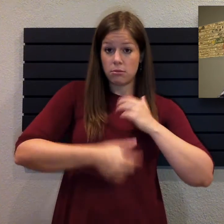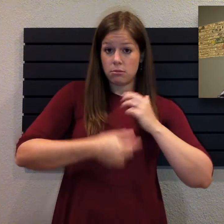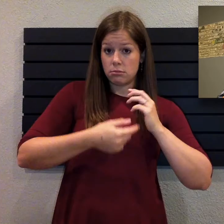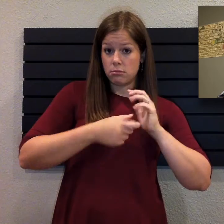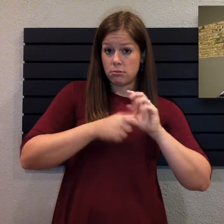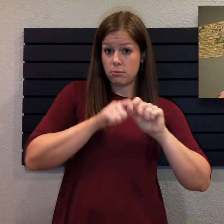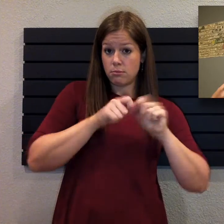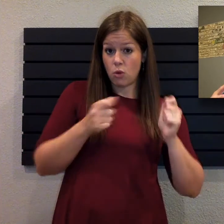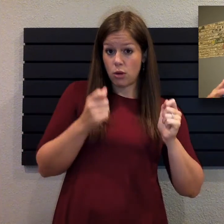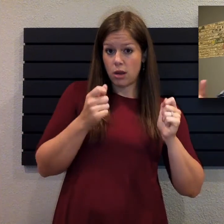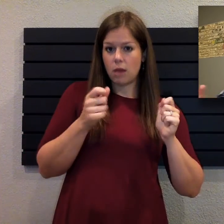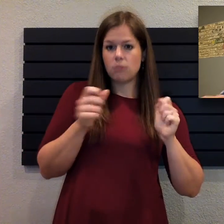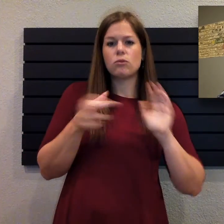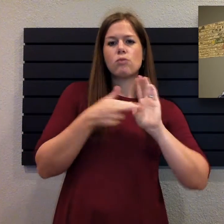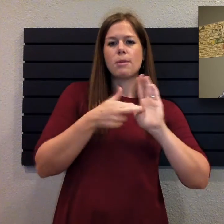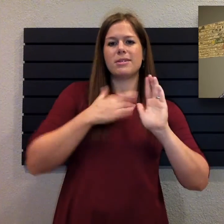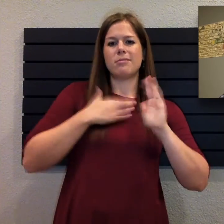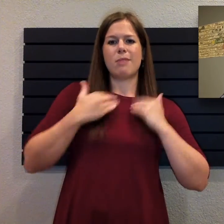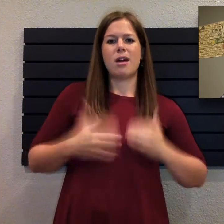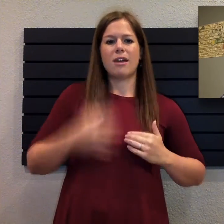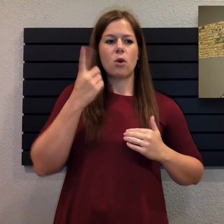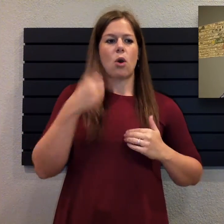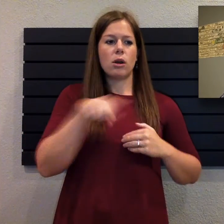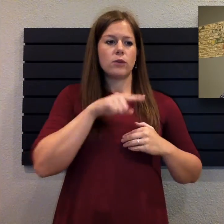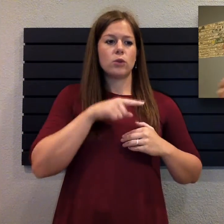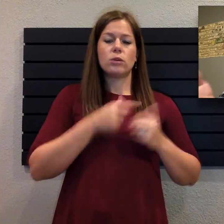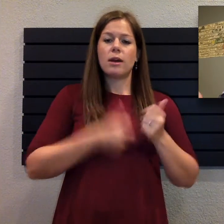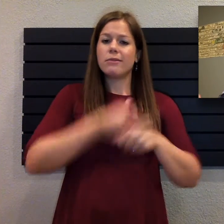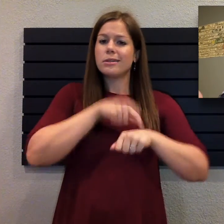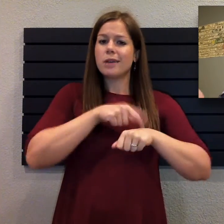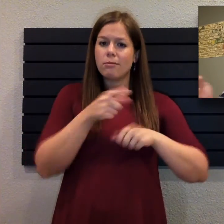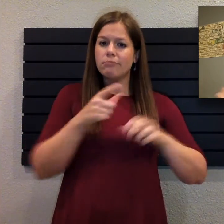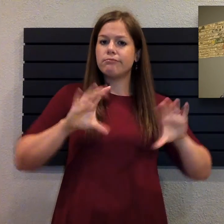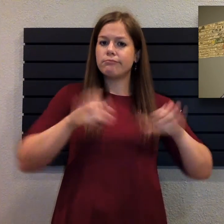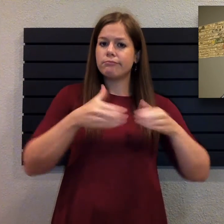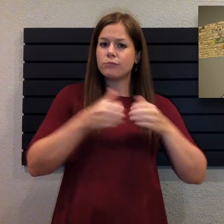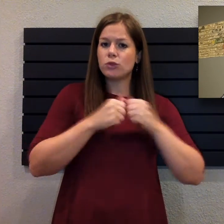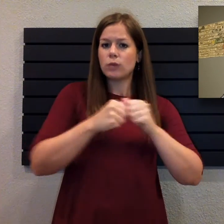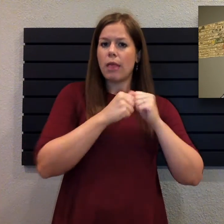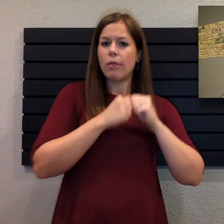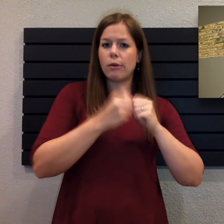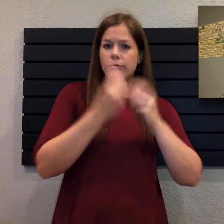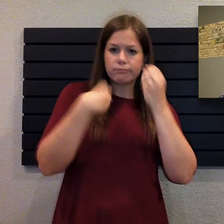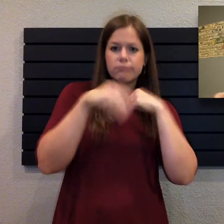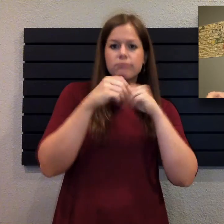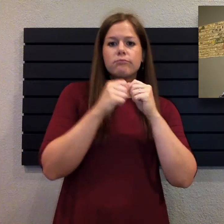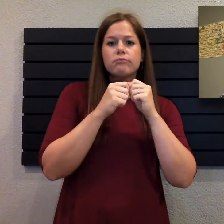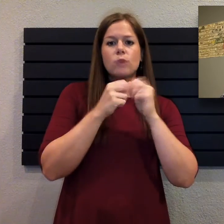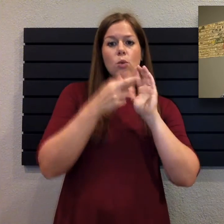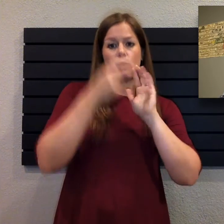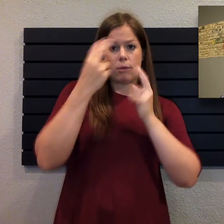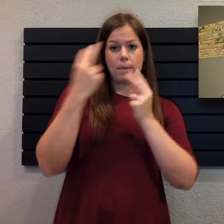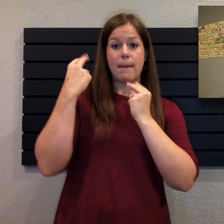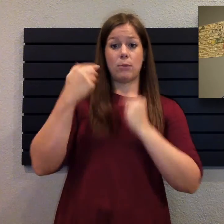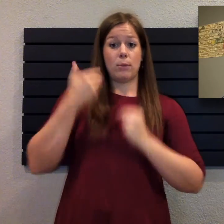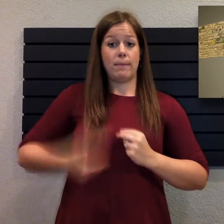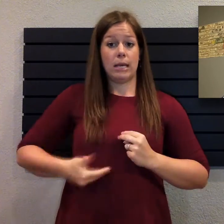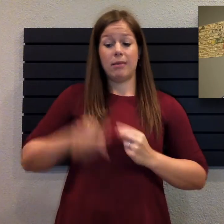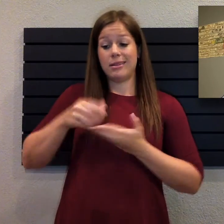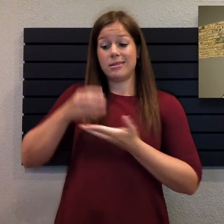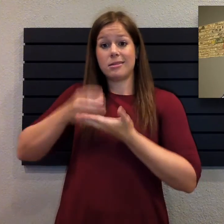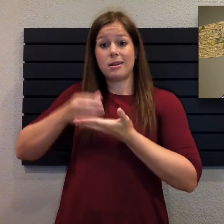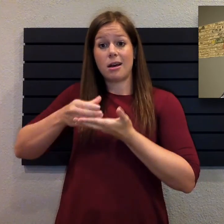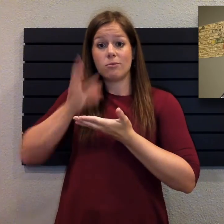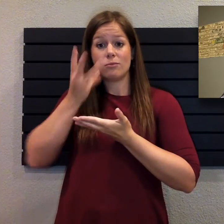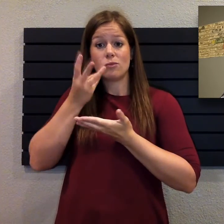this bread is broken as my body for you. As often as you do this, eat this in remembrance of me. And he took the cup after he'd eaten, and he said, this cup